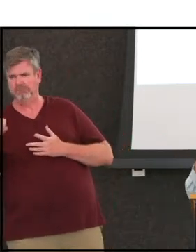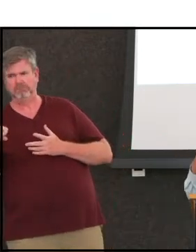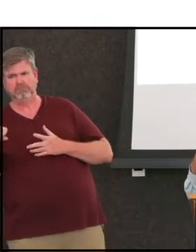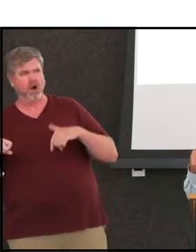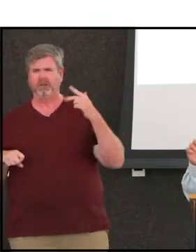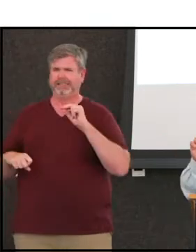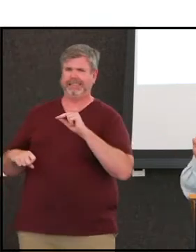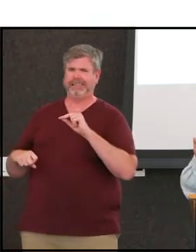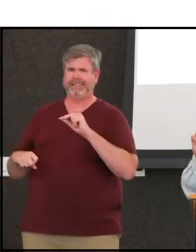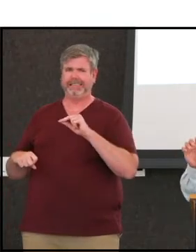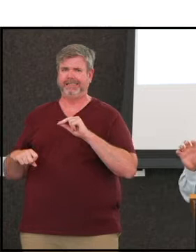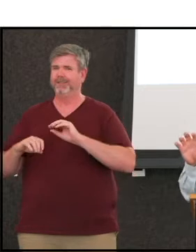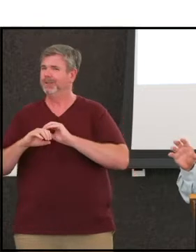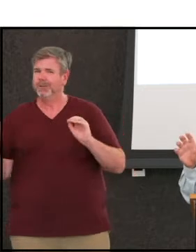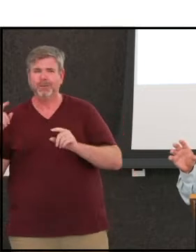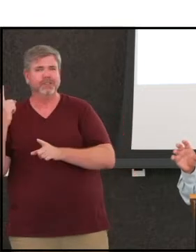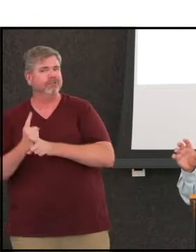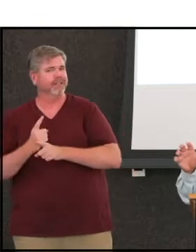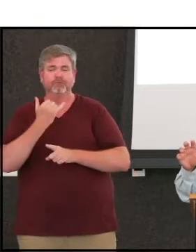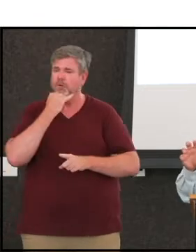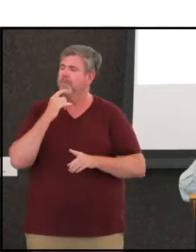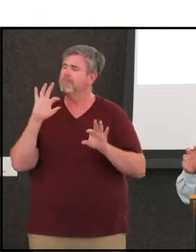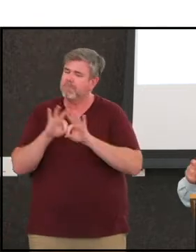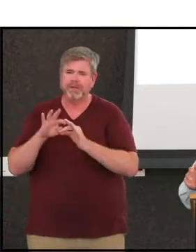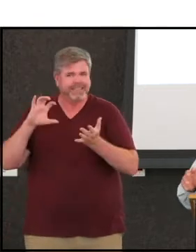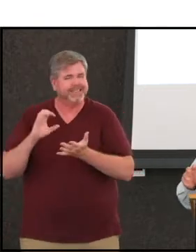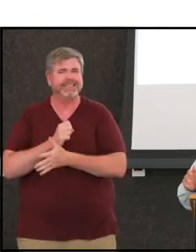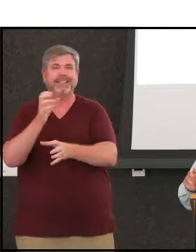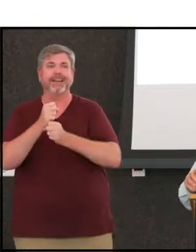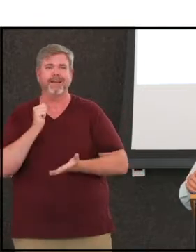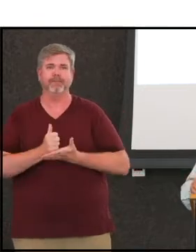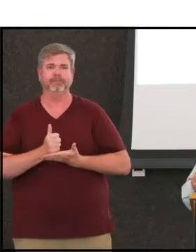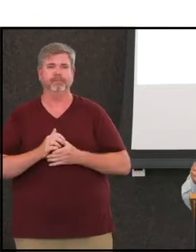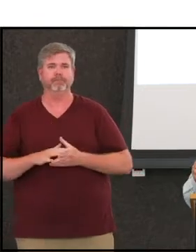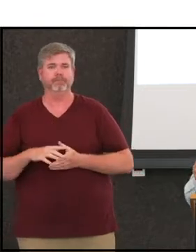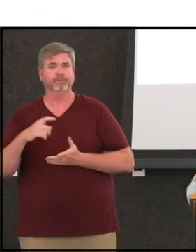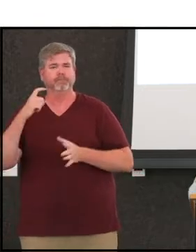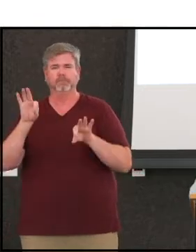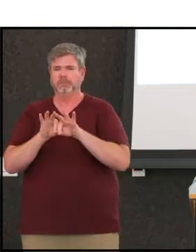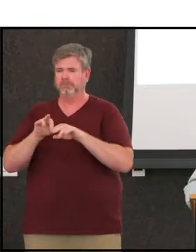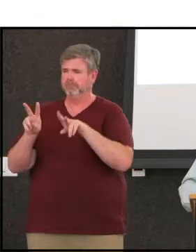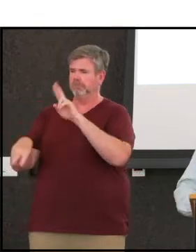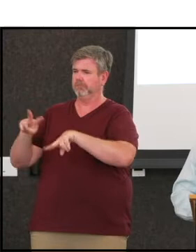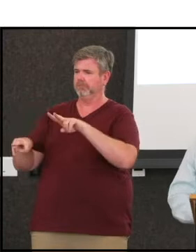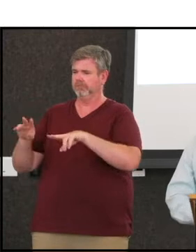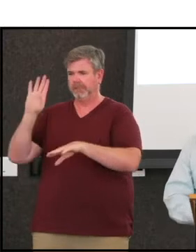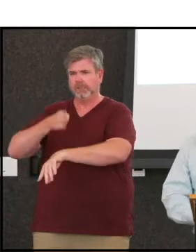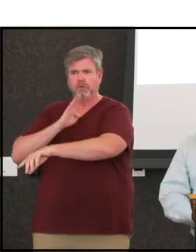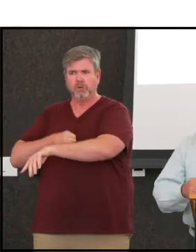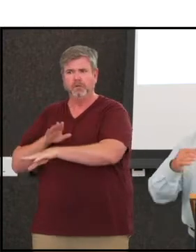to me, change that you may see is a change in behavior. And it's very important to keep that in